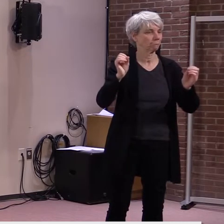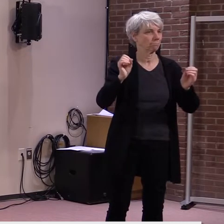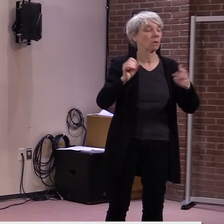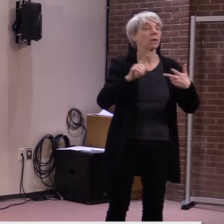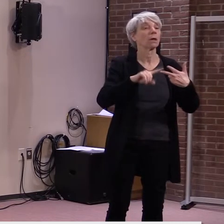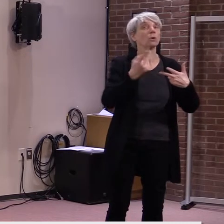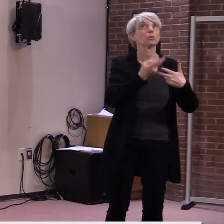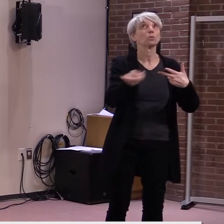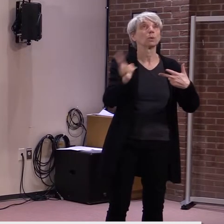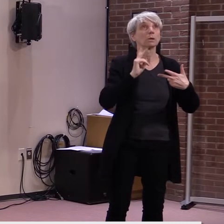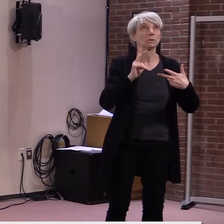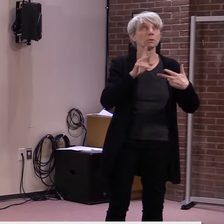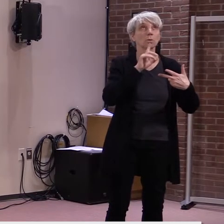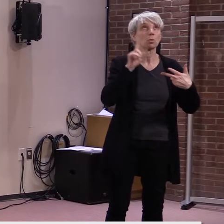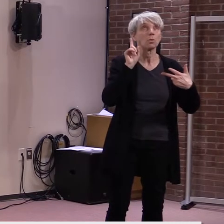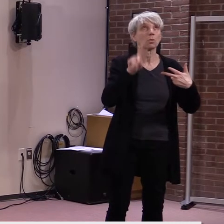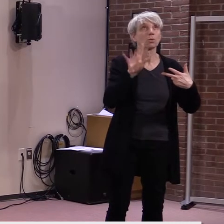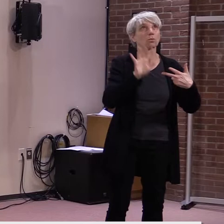Previous week, we ordered